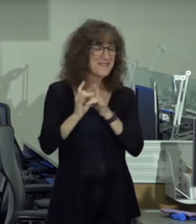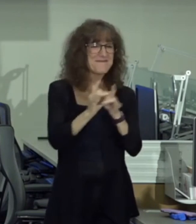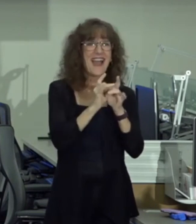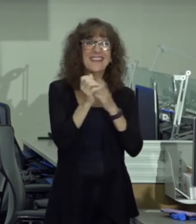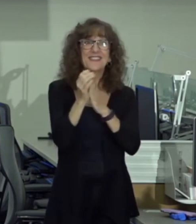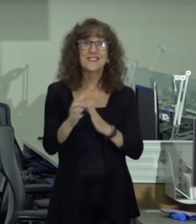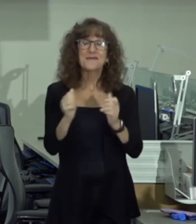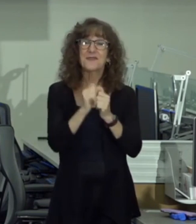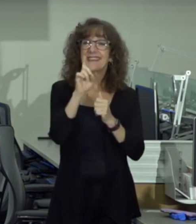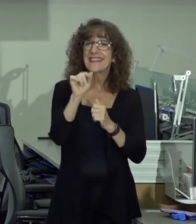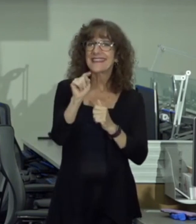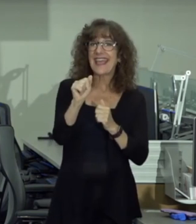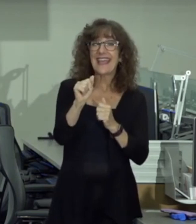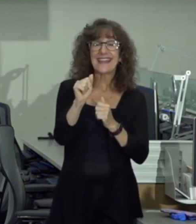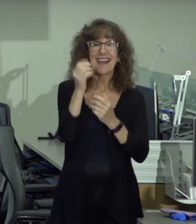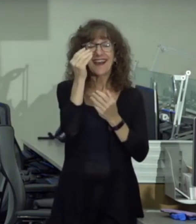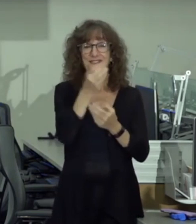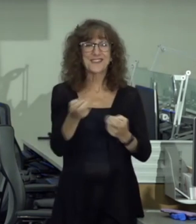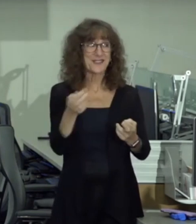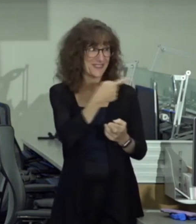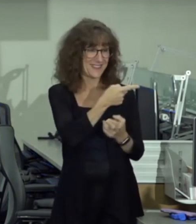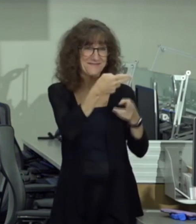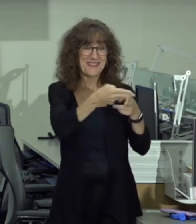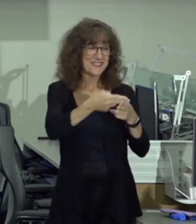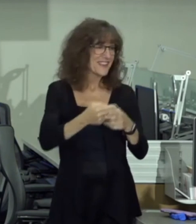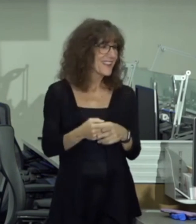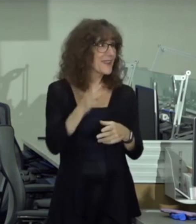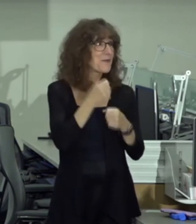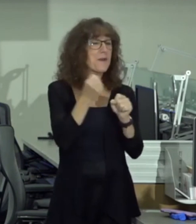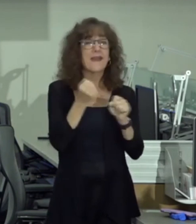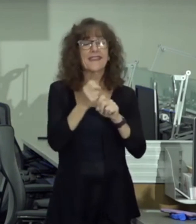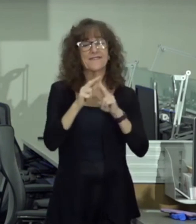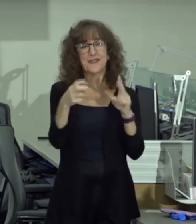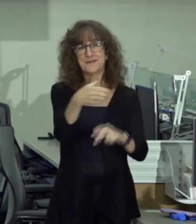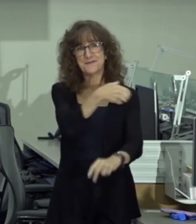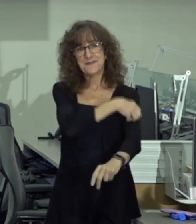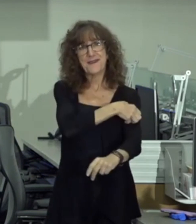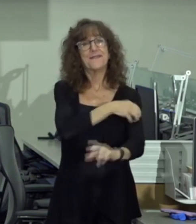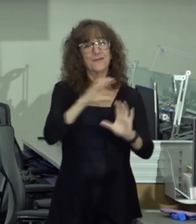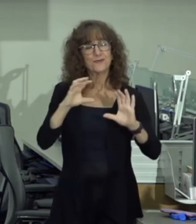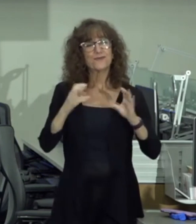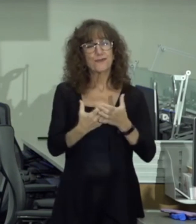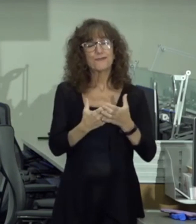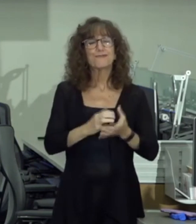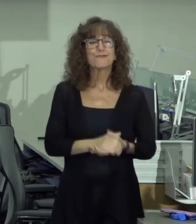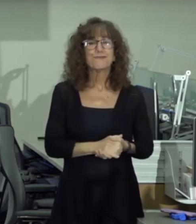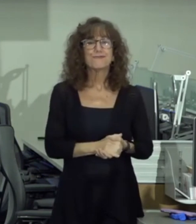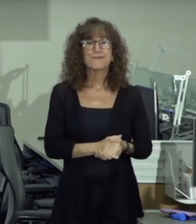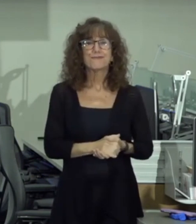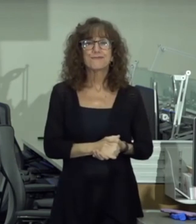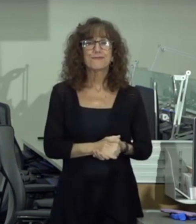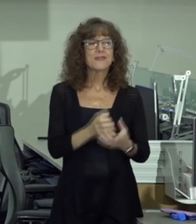cutting-edge data resources that the county executive alluded to will make this very powerful indeed.